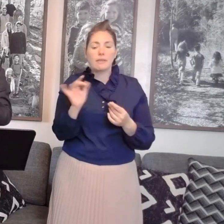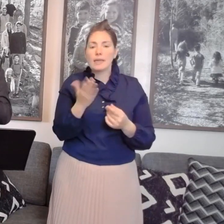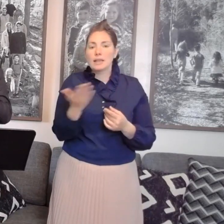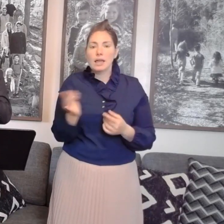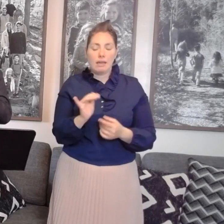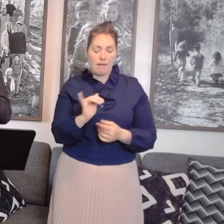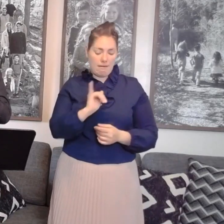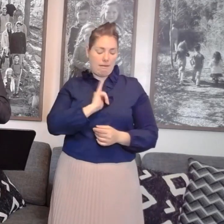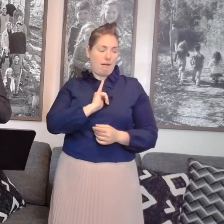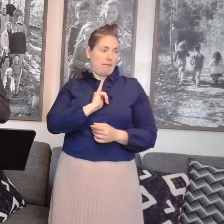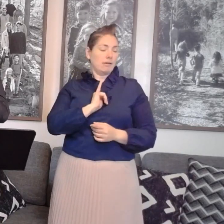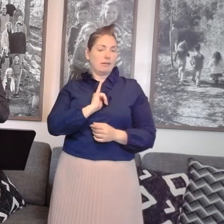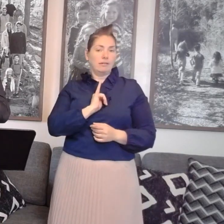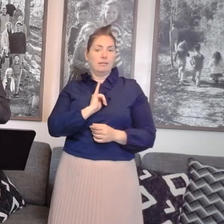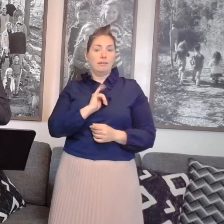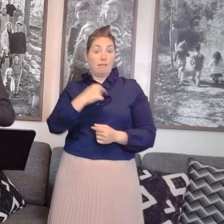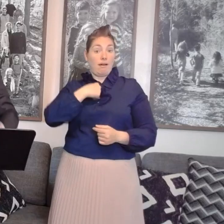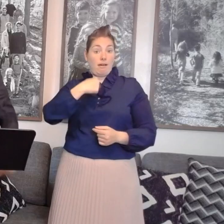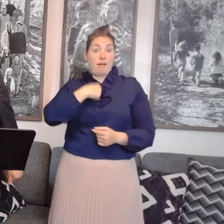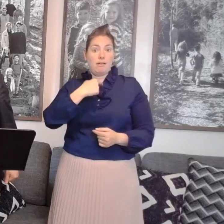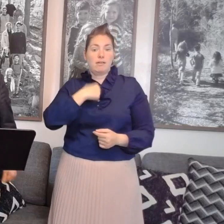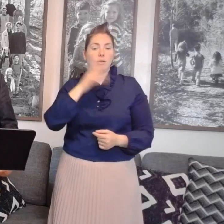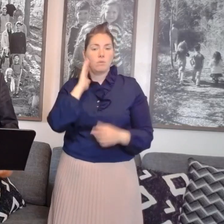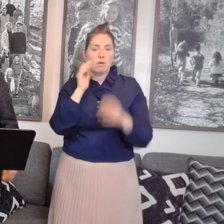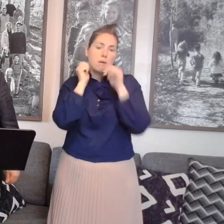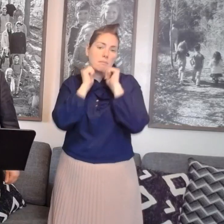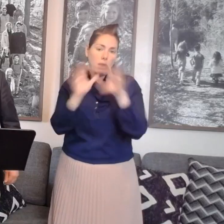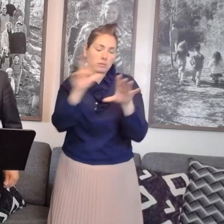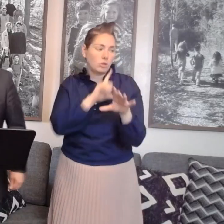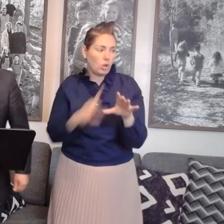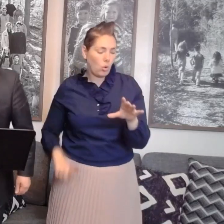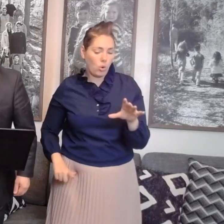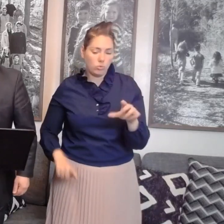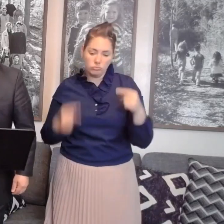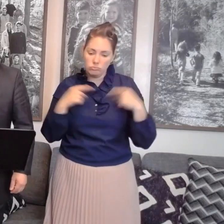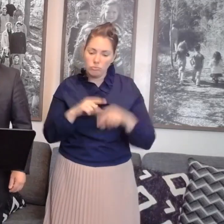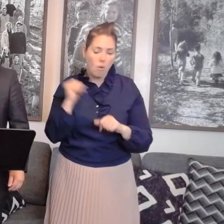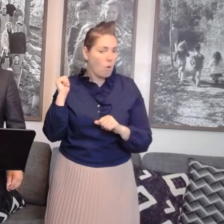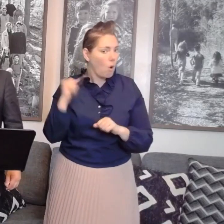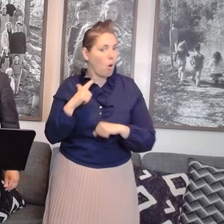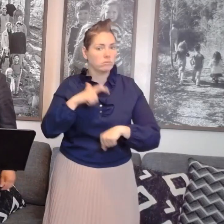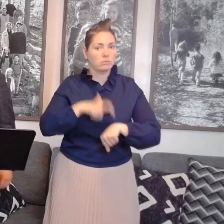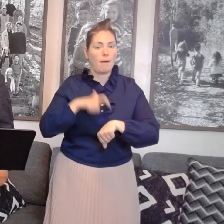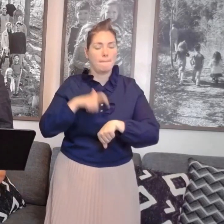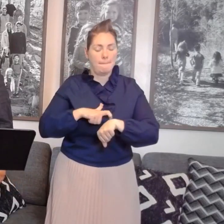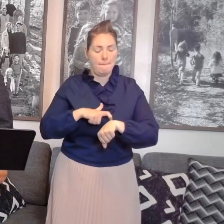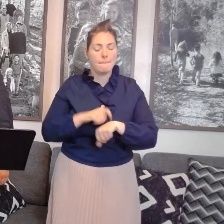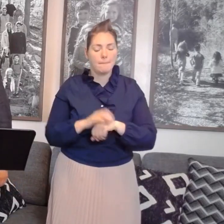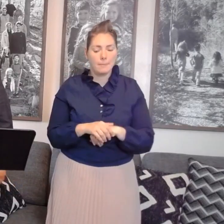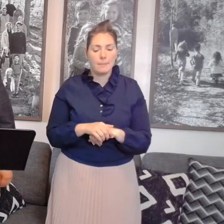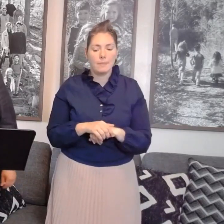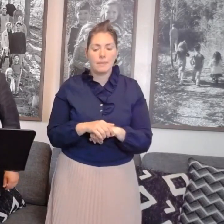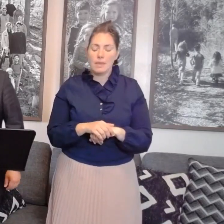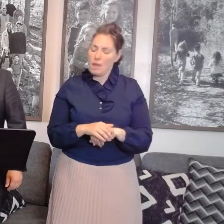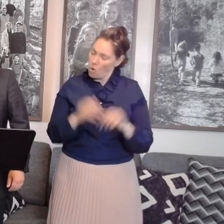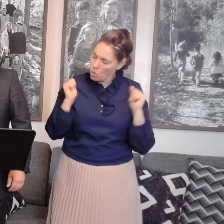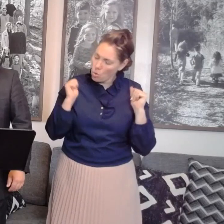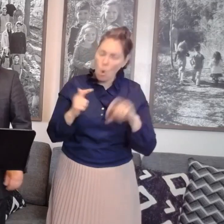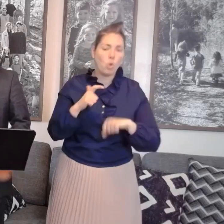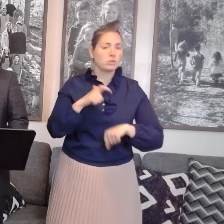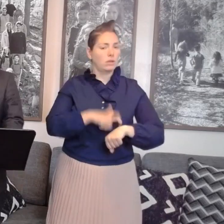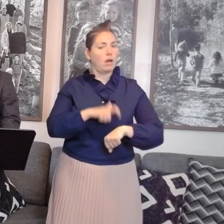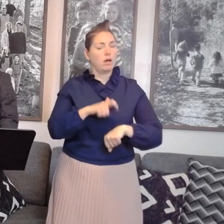I will bless the Lord at all times. At all